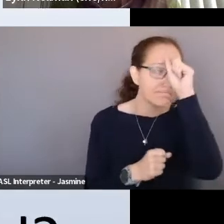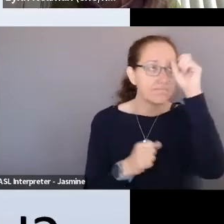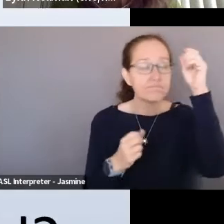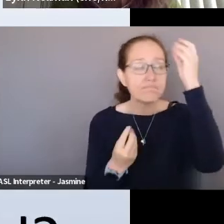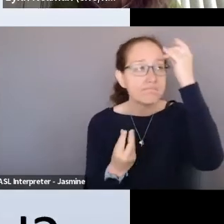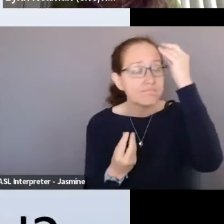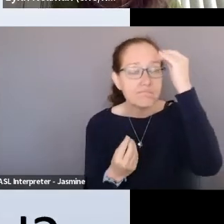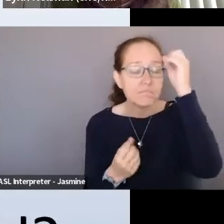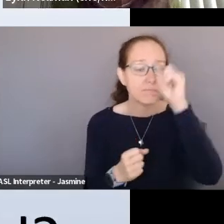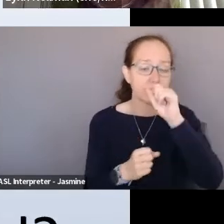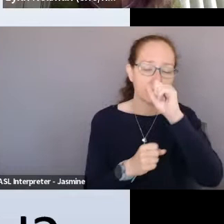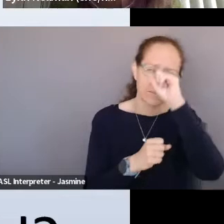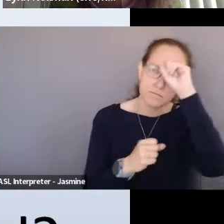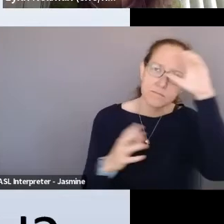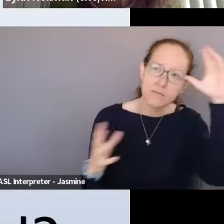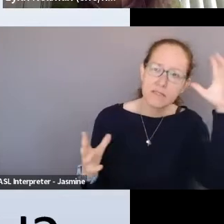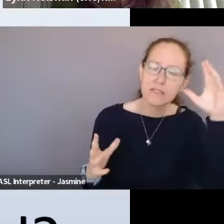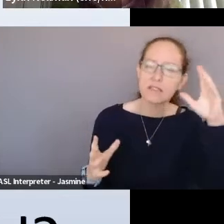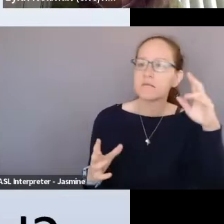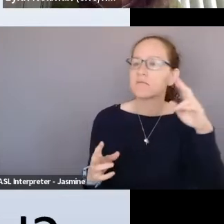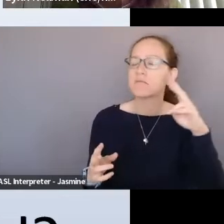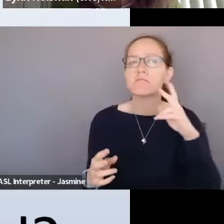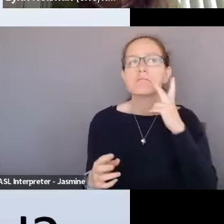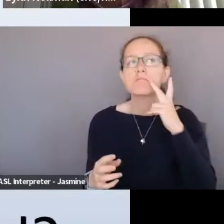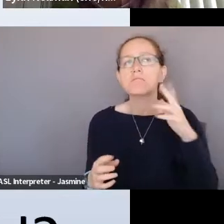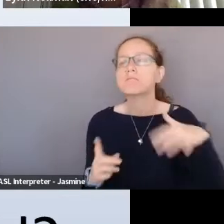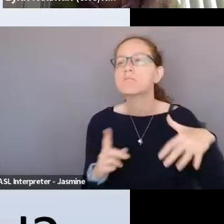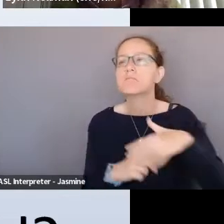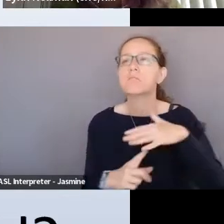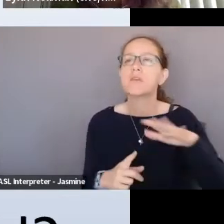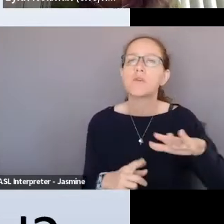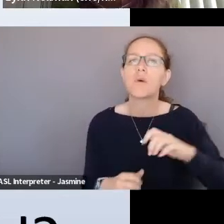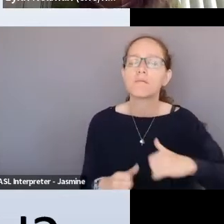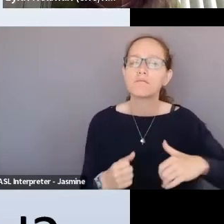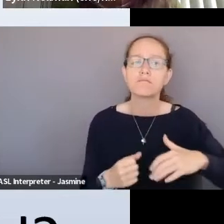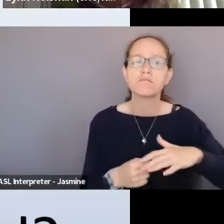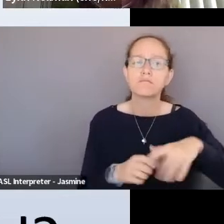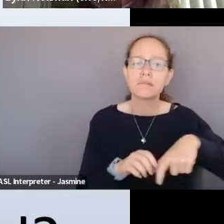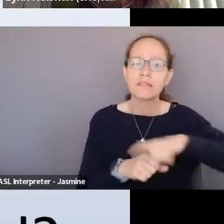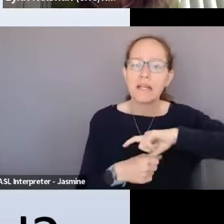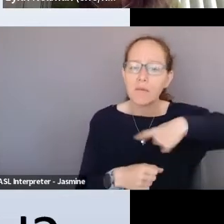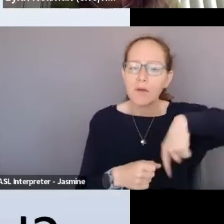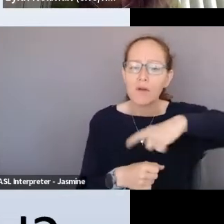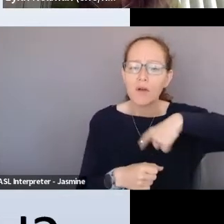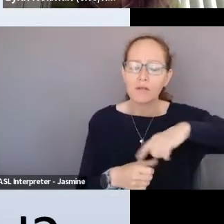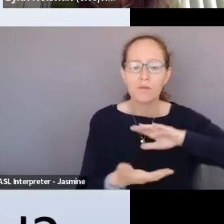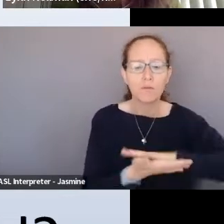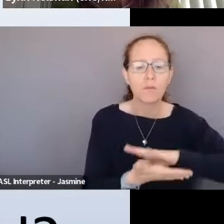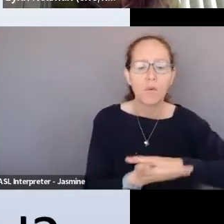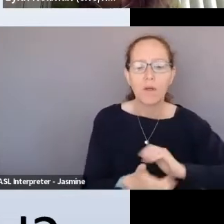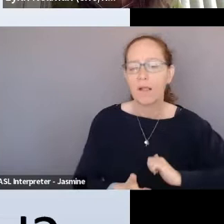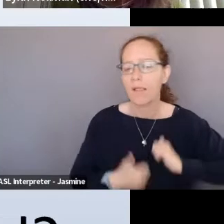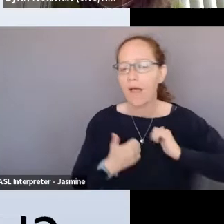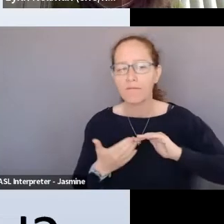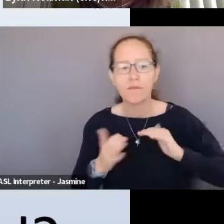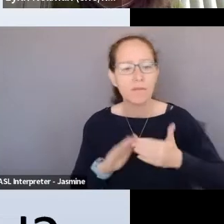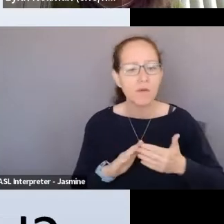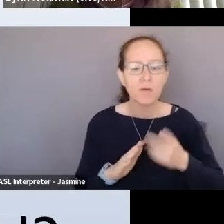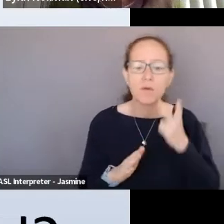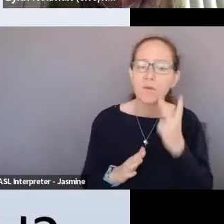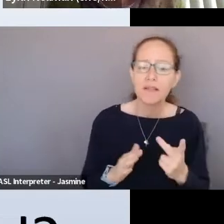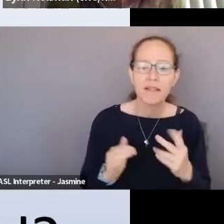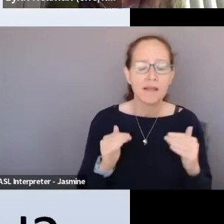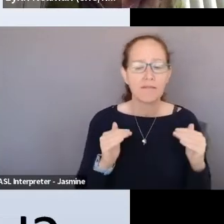in your neighborhood or in your school or in your life or in your community or in the world in general? And